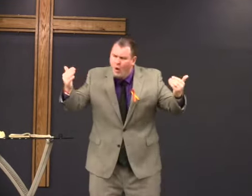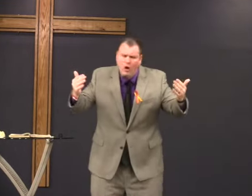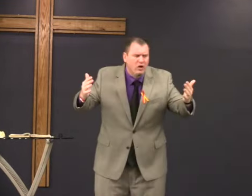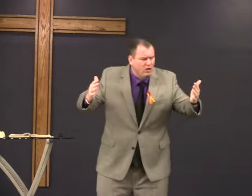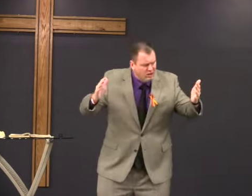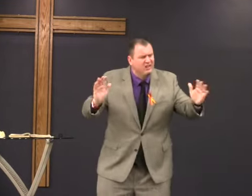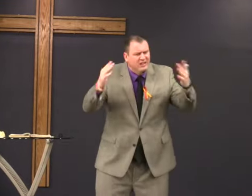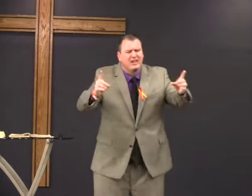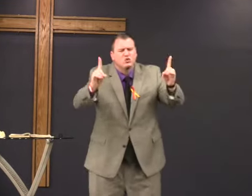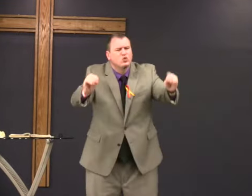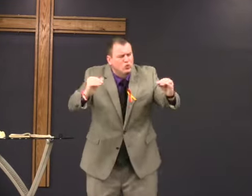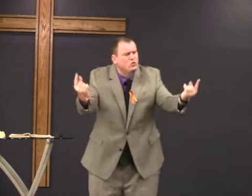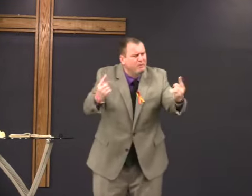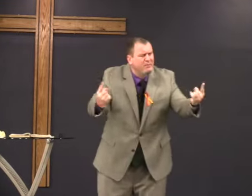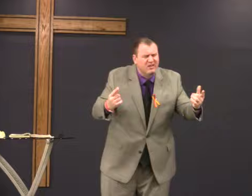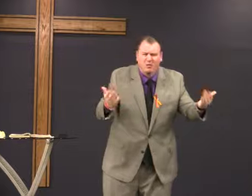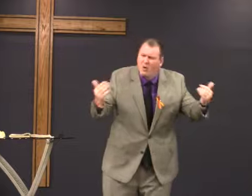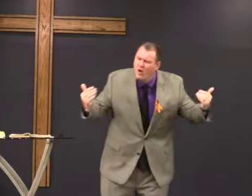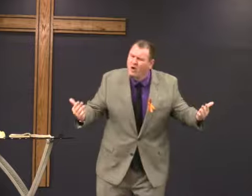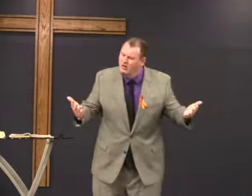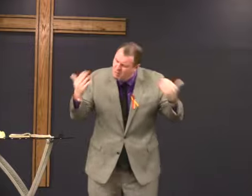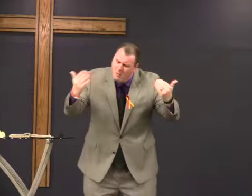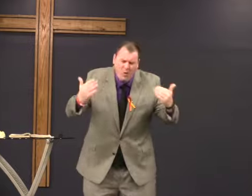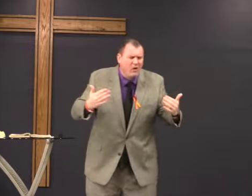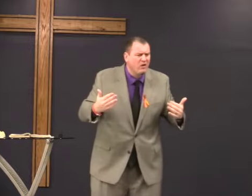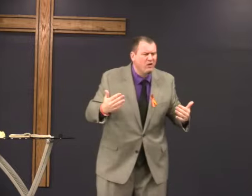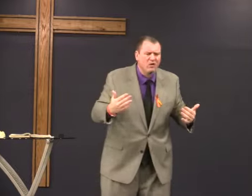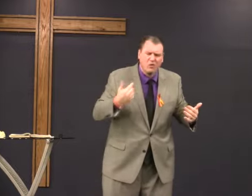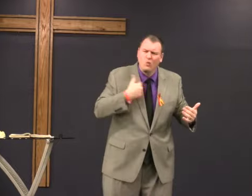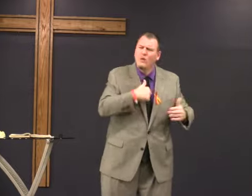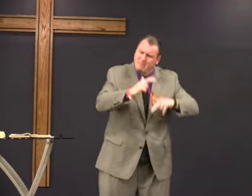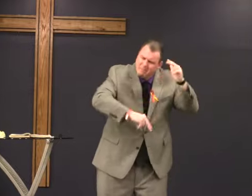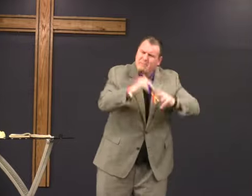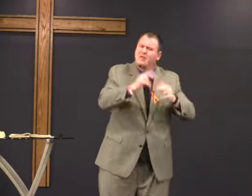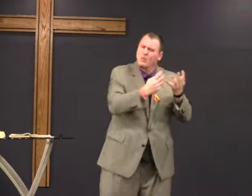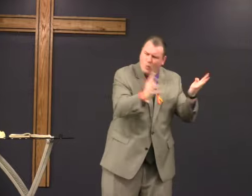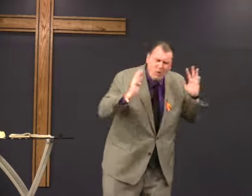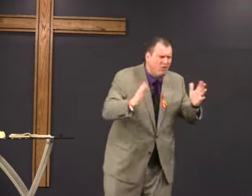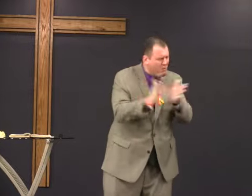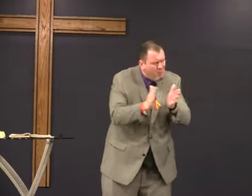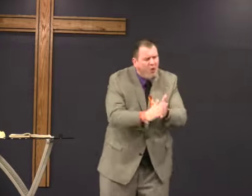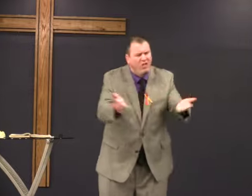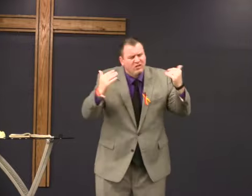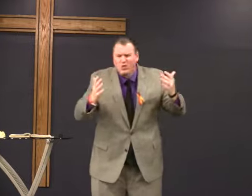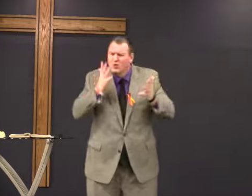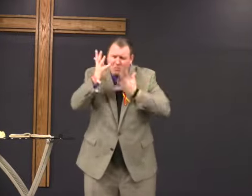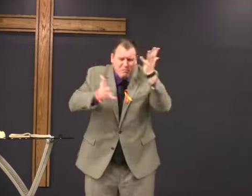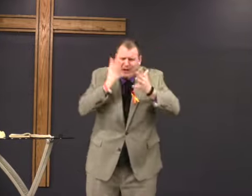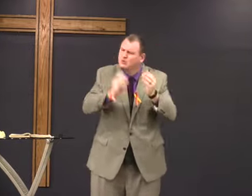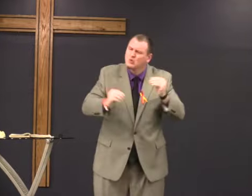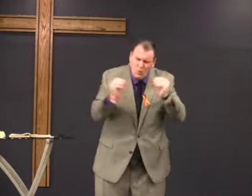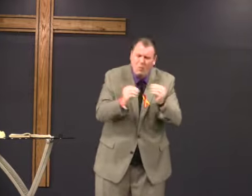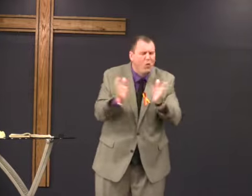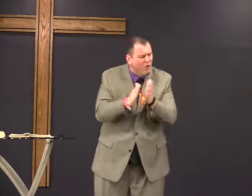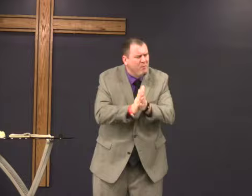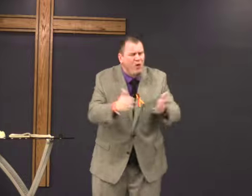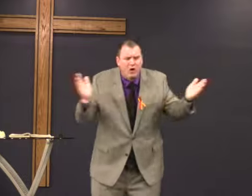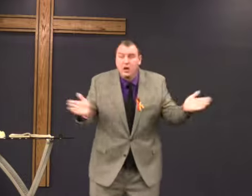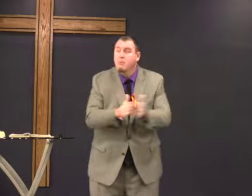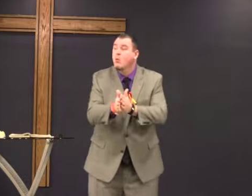he was consistent, and he just kept going. He's like, come on guys, let's do something about this. We're going to build these walls up. Come on, this is embarrassment.